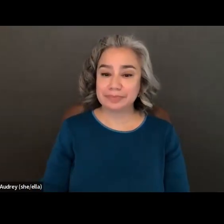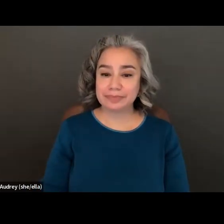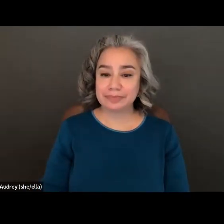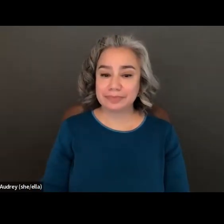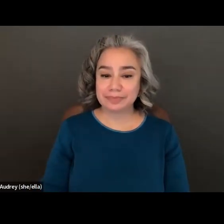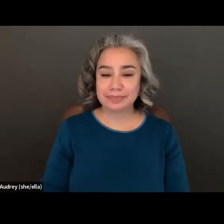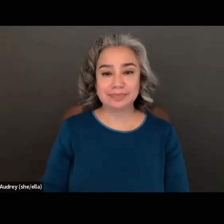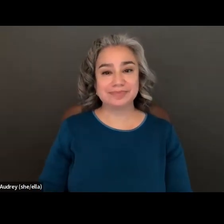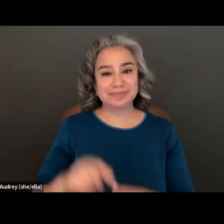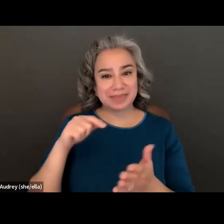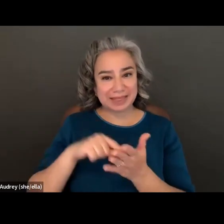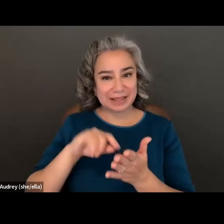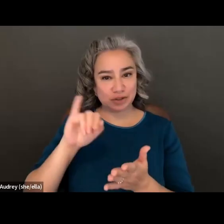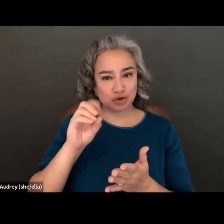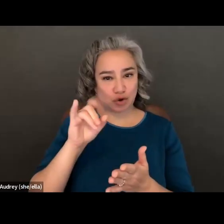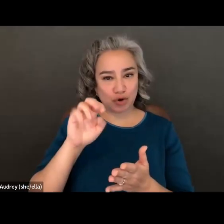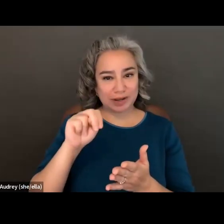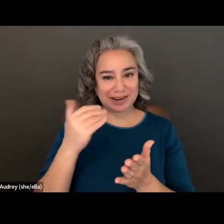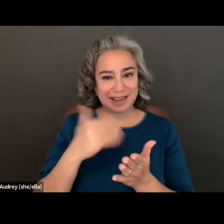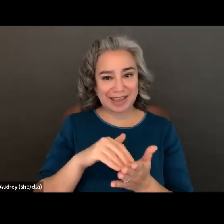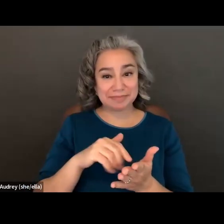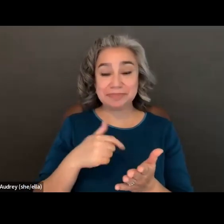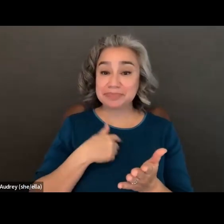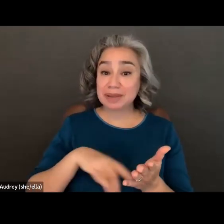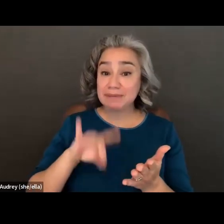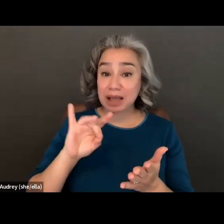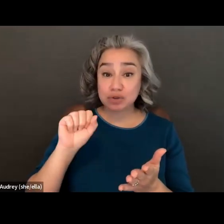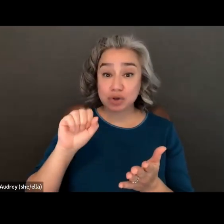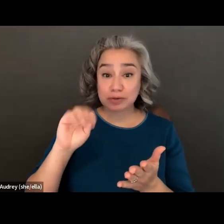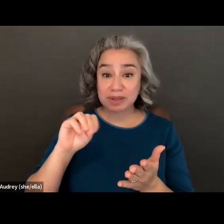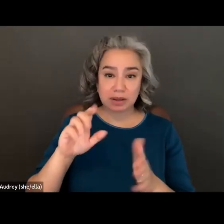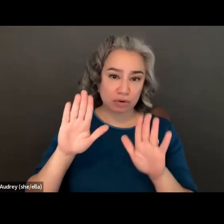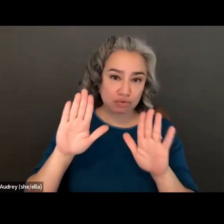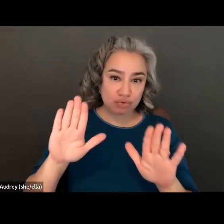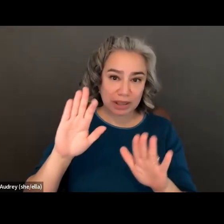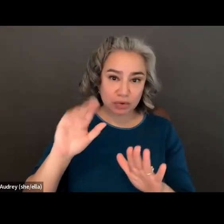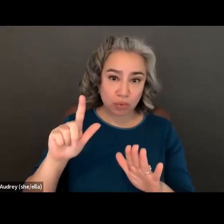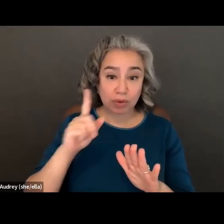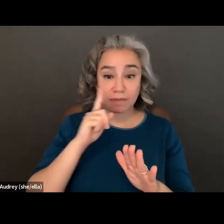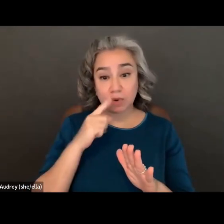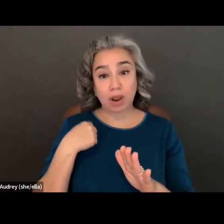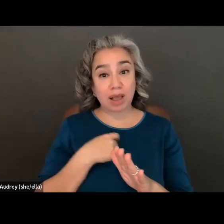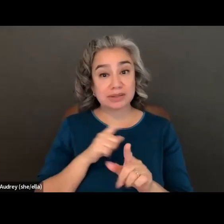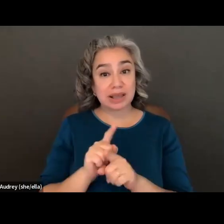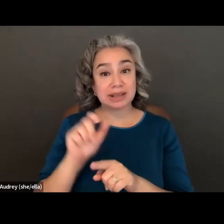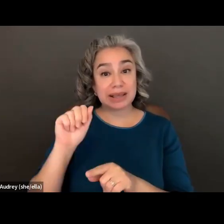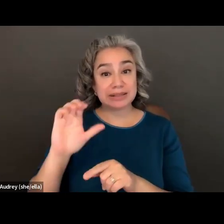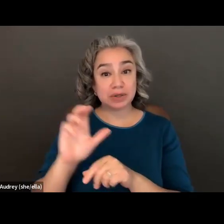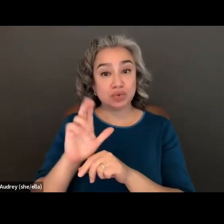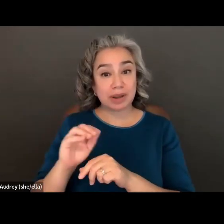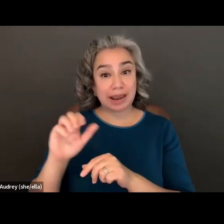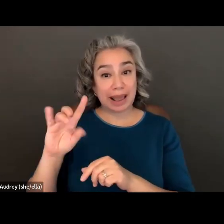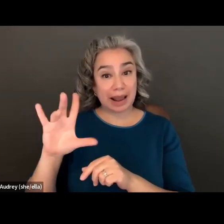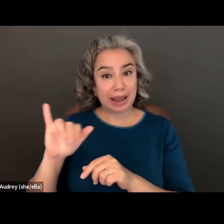This is Jordyn again. I found that social media is a great tool, both for us as AAC users and allies, who